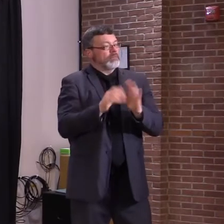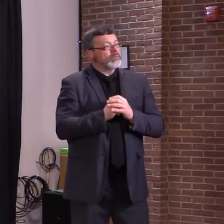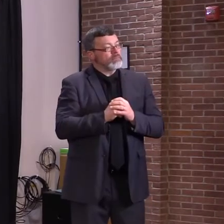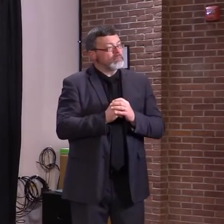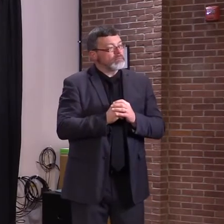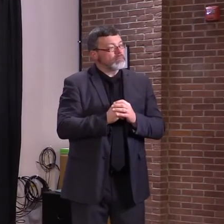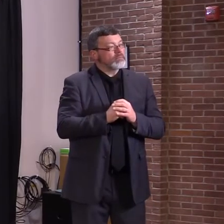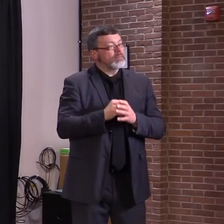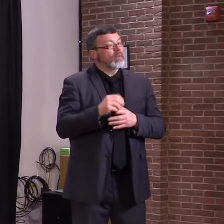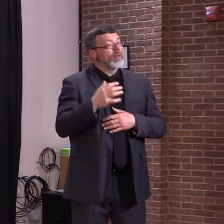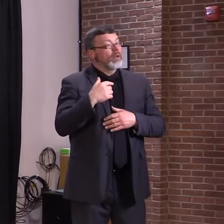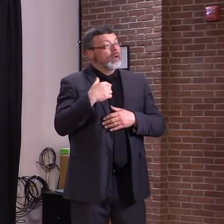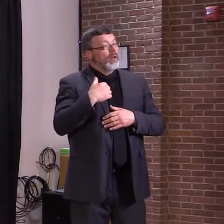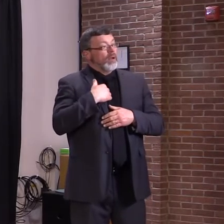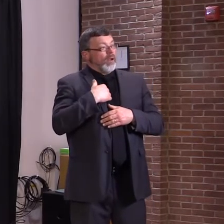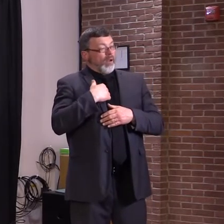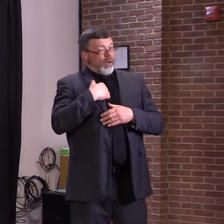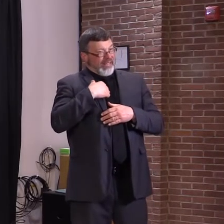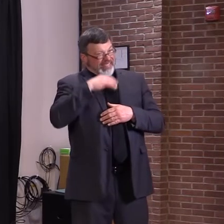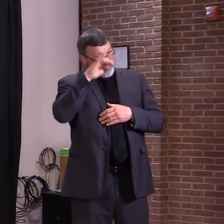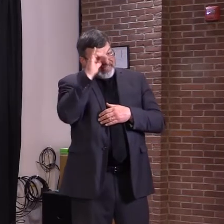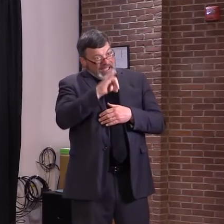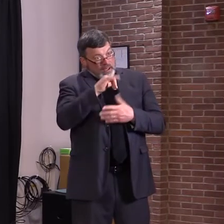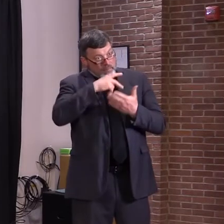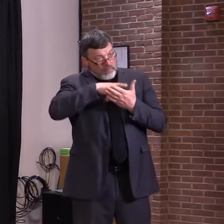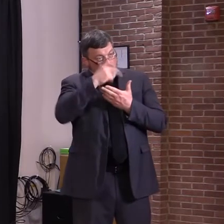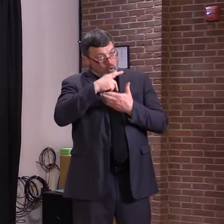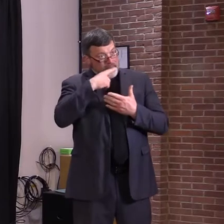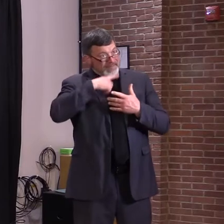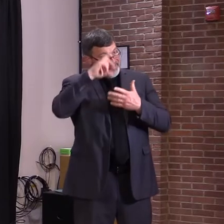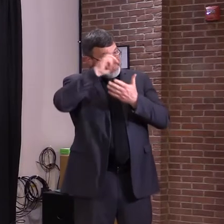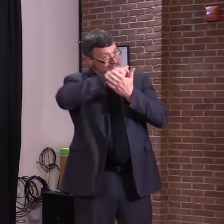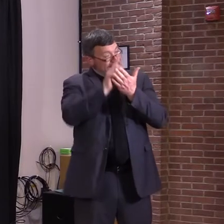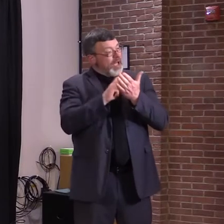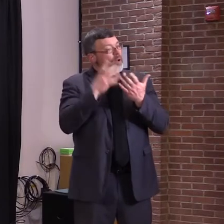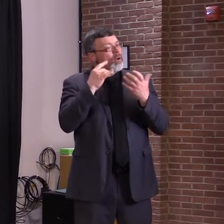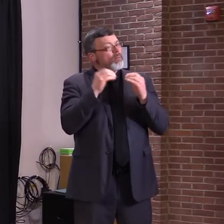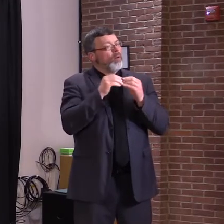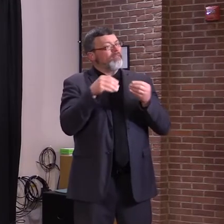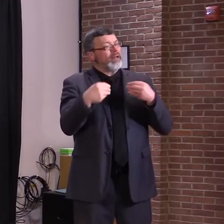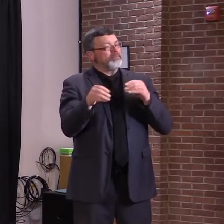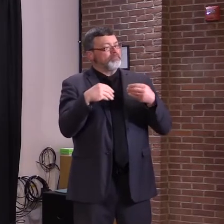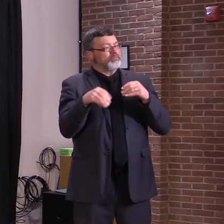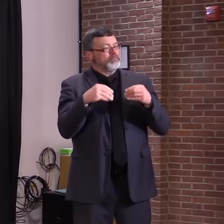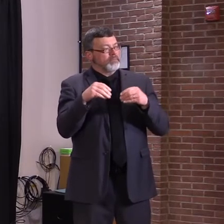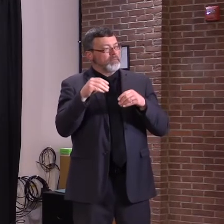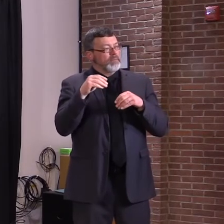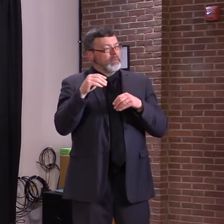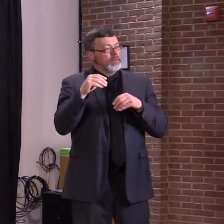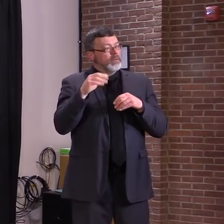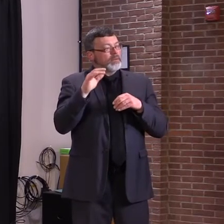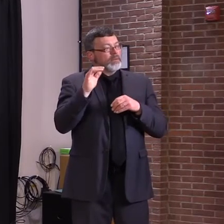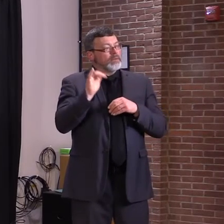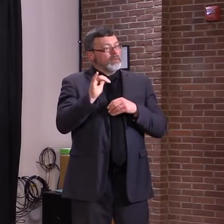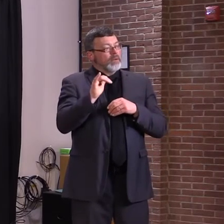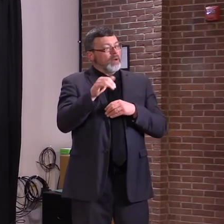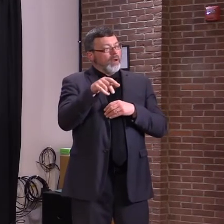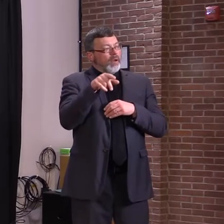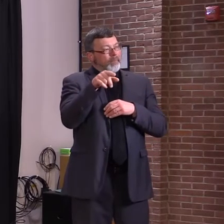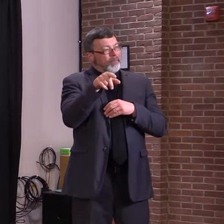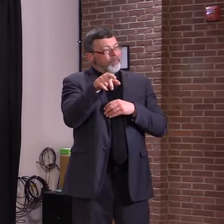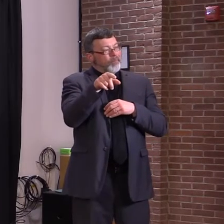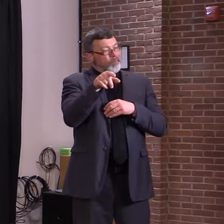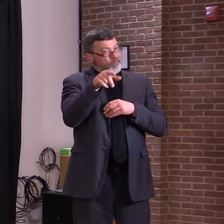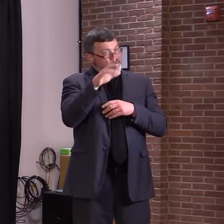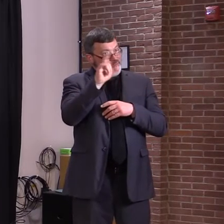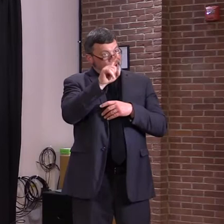PPP. PPP, I think, had a predominant impact. You needed to spend most of it on payroll. This will